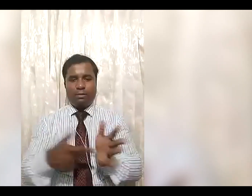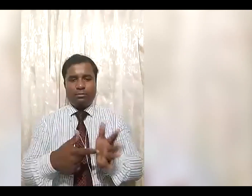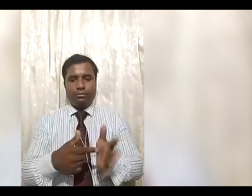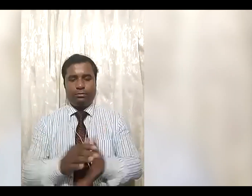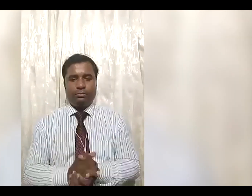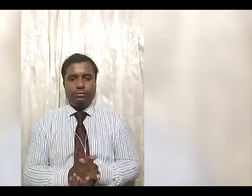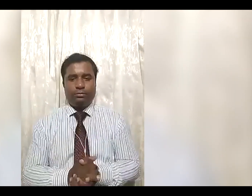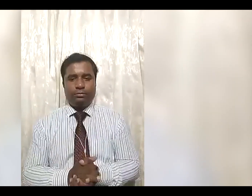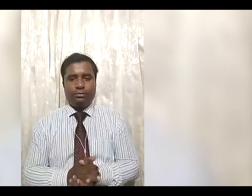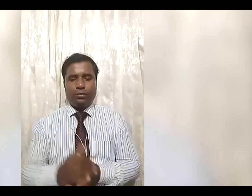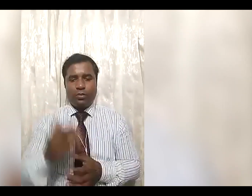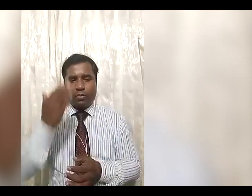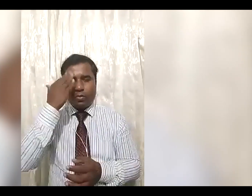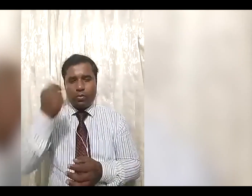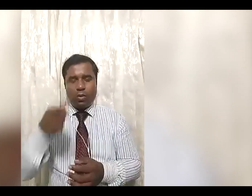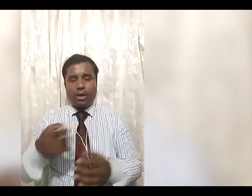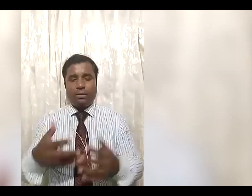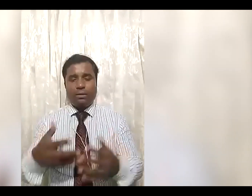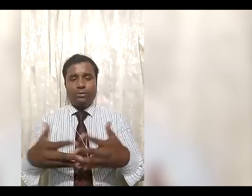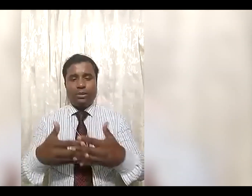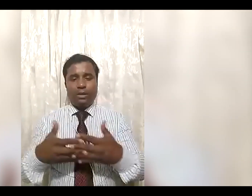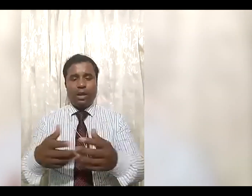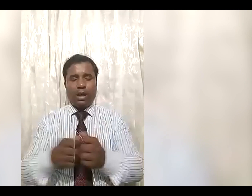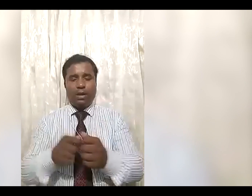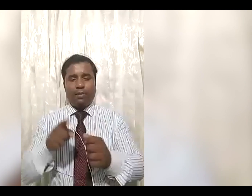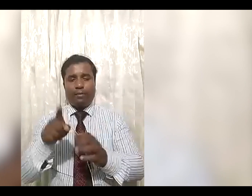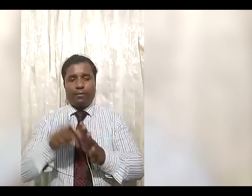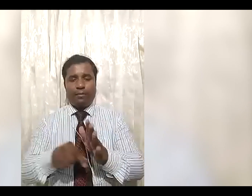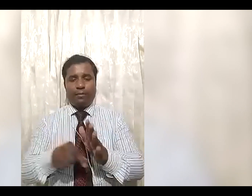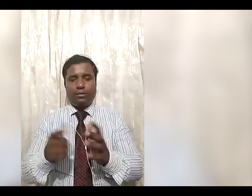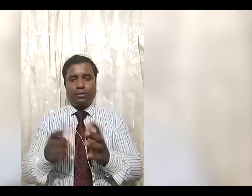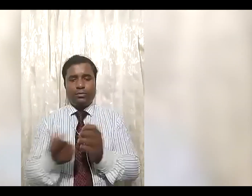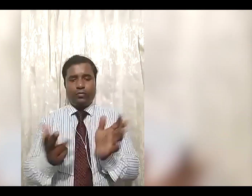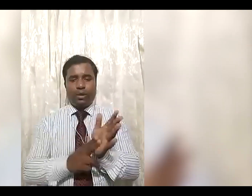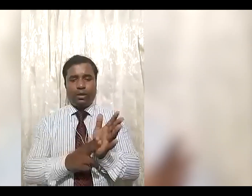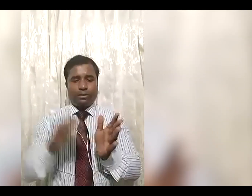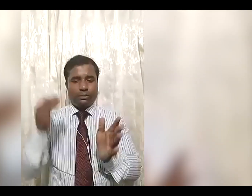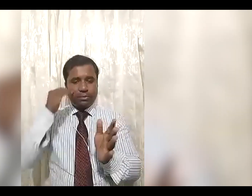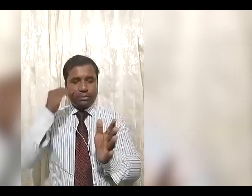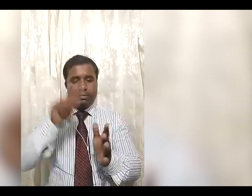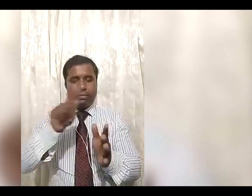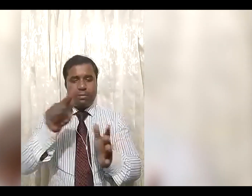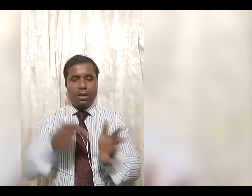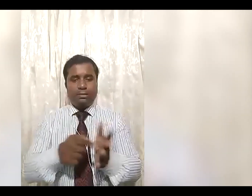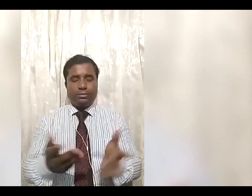Why has the United States not ratified the UN document on disabilities?